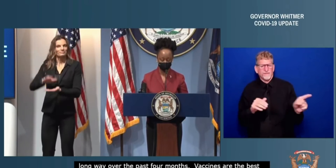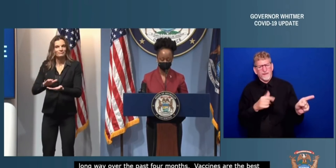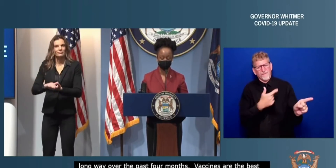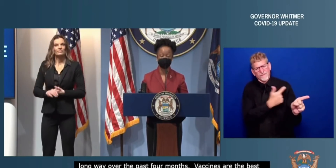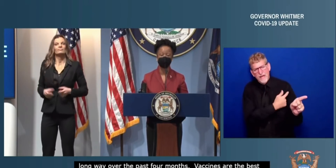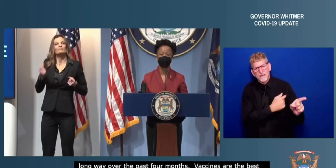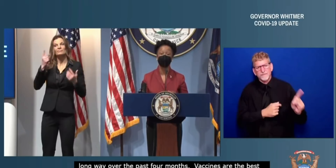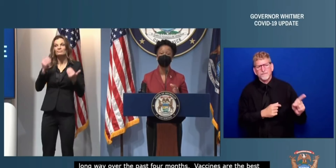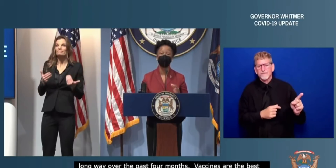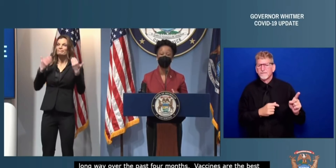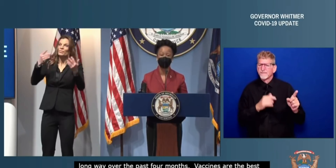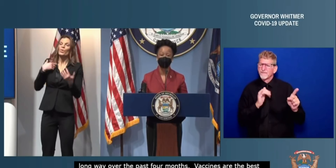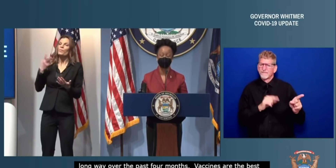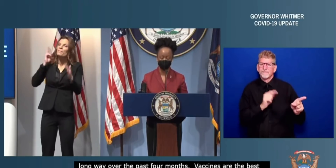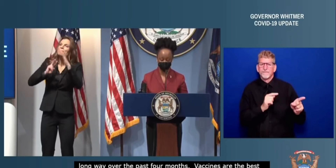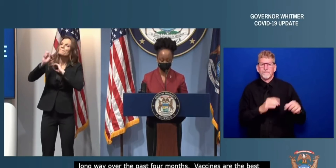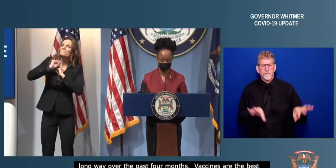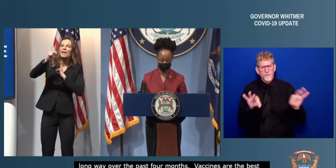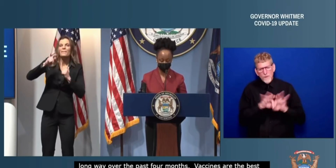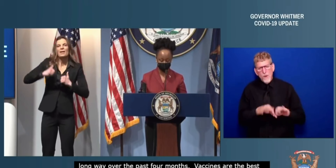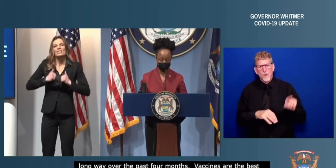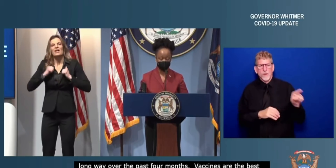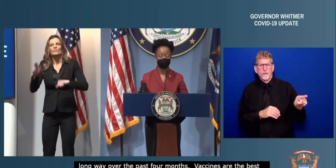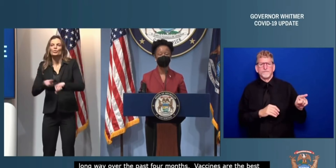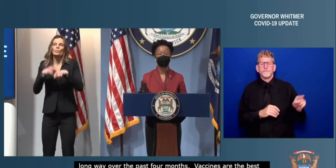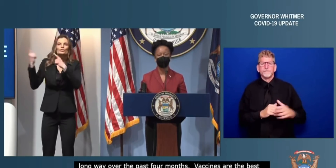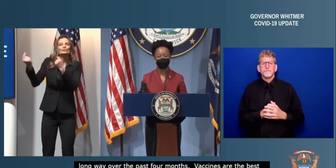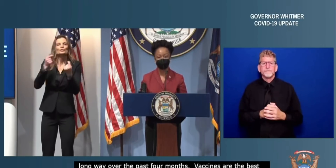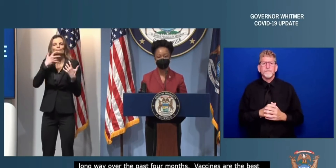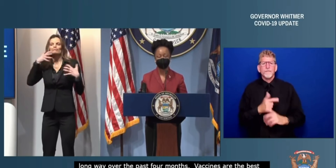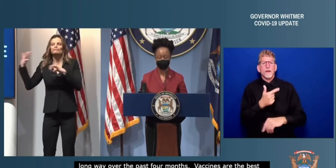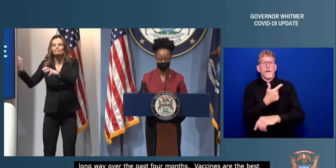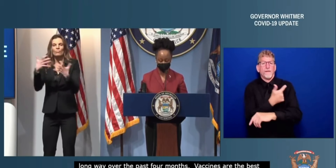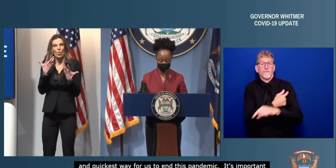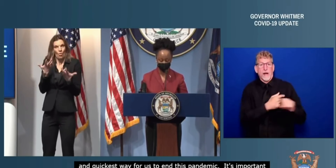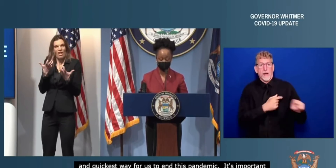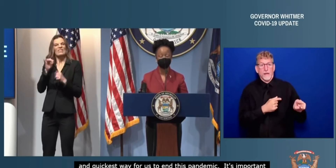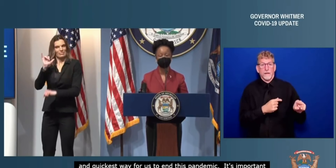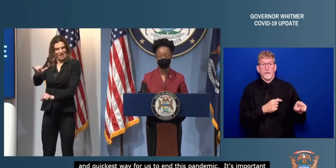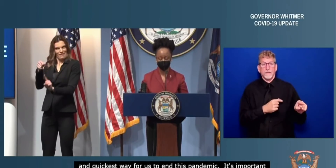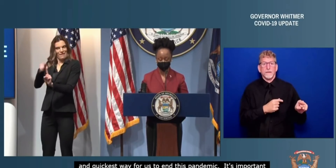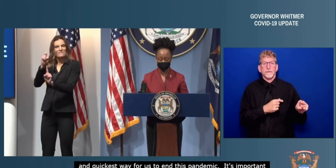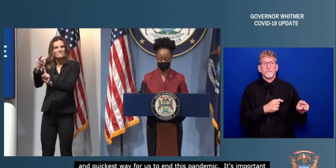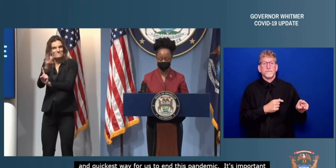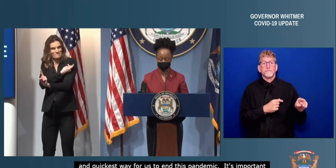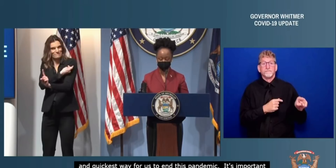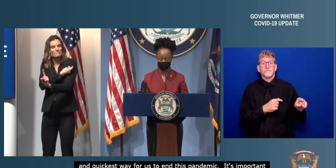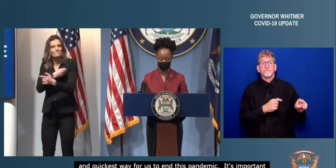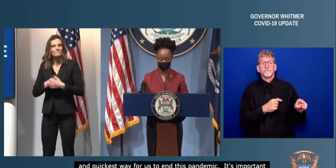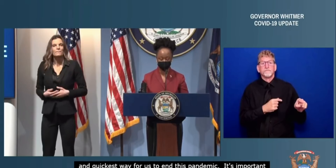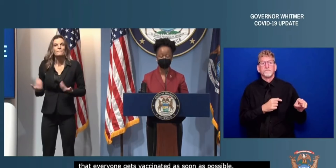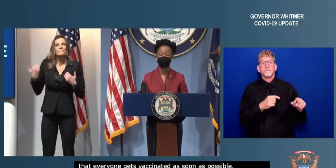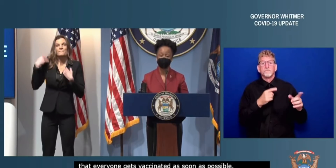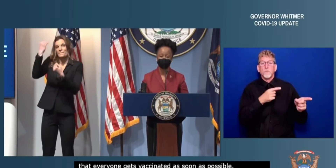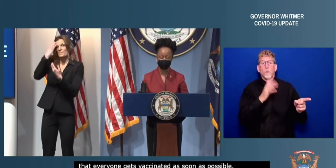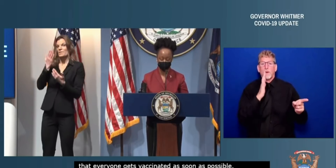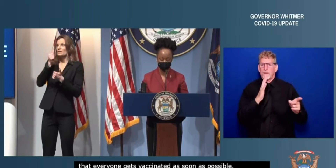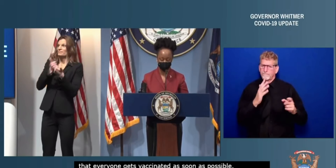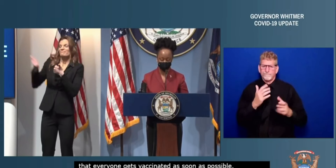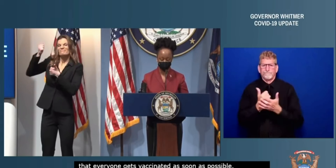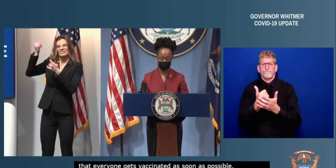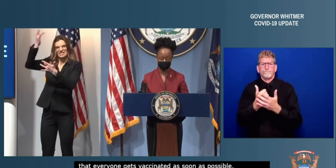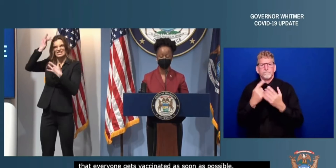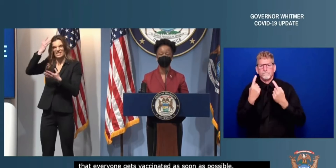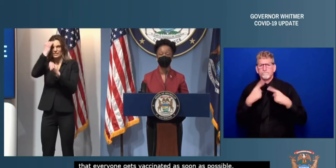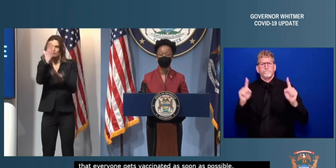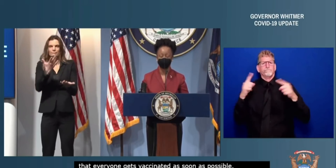path forward to do what you want to do. I was very pleased to see that earlier this week, the CDC released updated